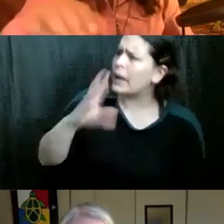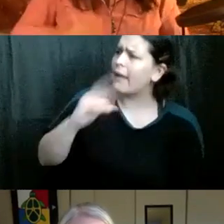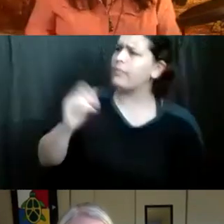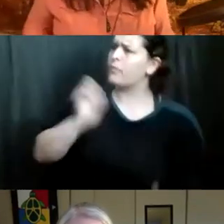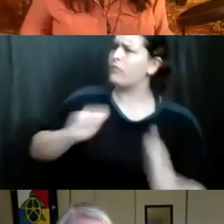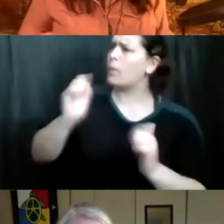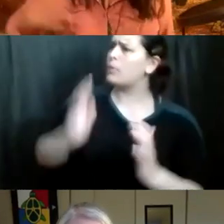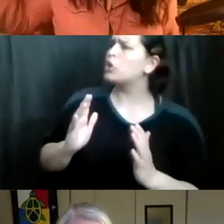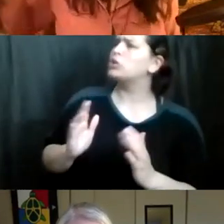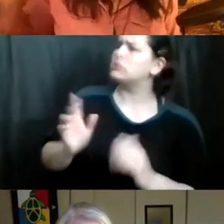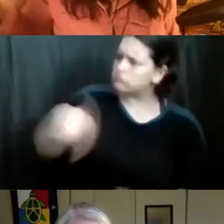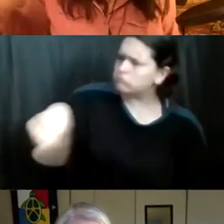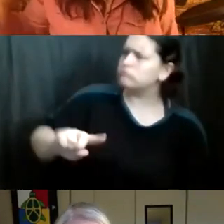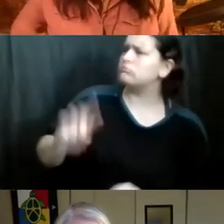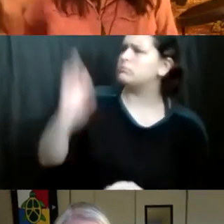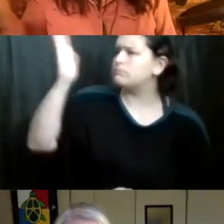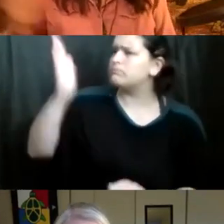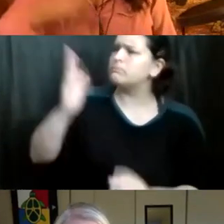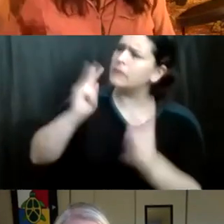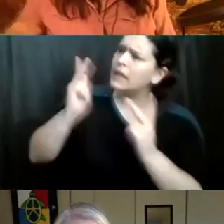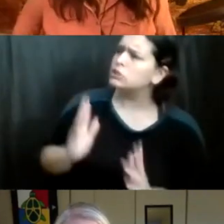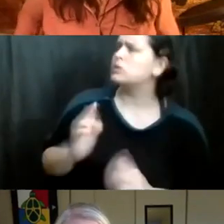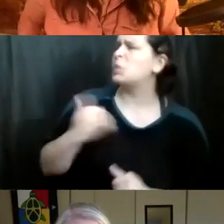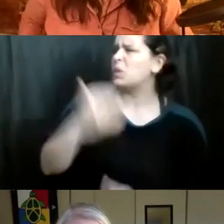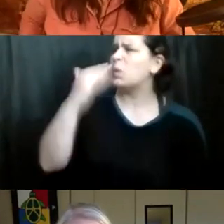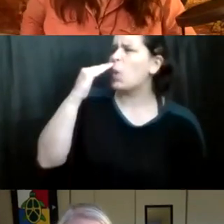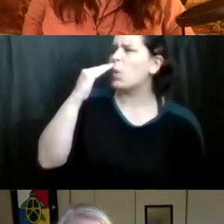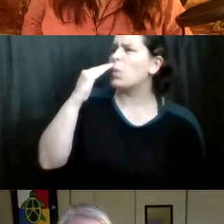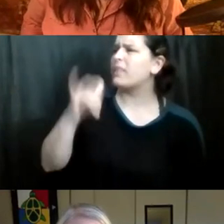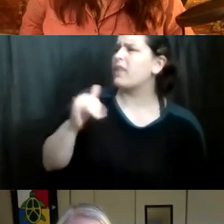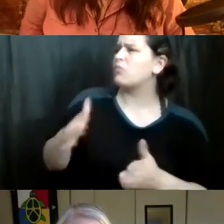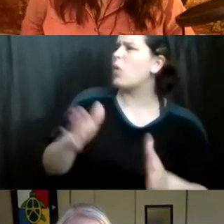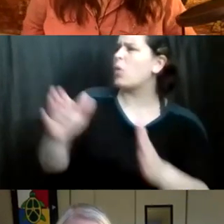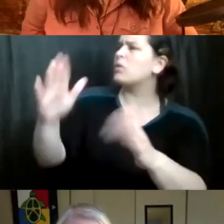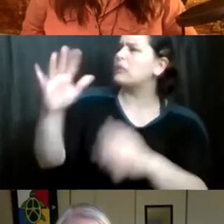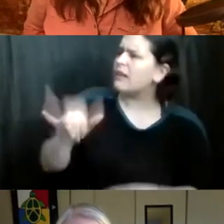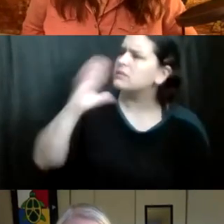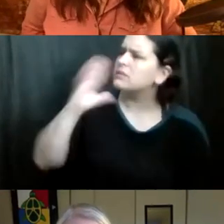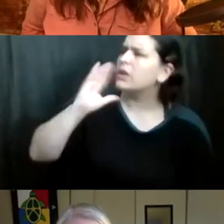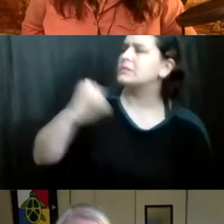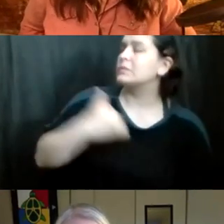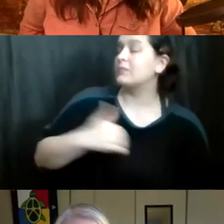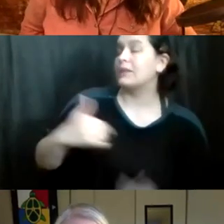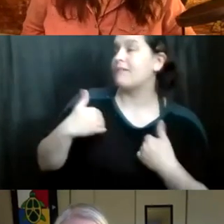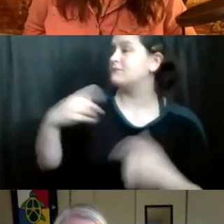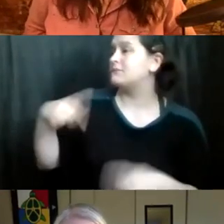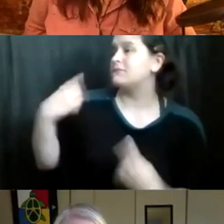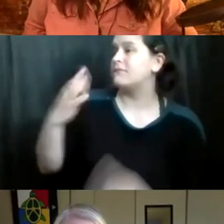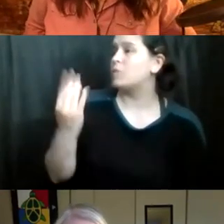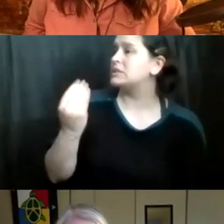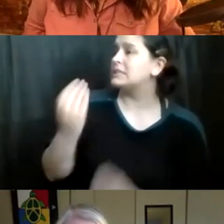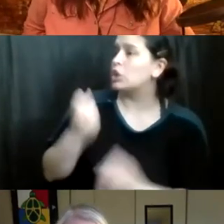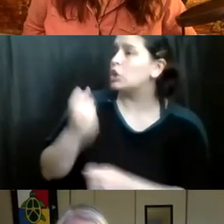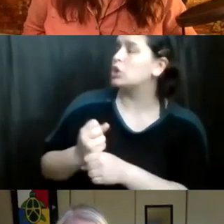and the entertainers, because we know the road. We've been doing it for almost 14 years now, and it's beautiful. It's a sacred journey